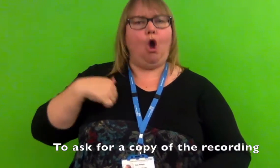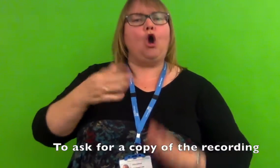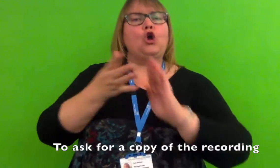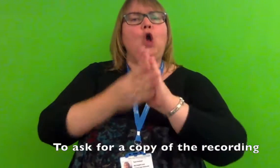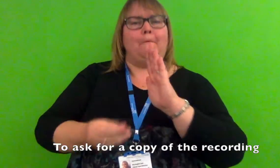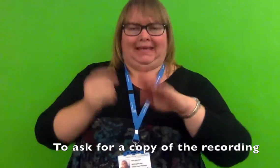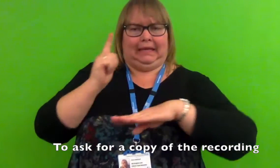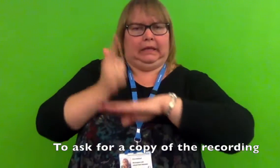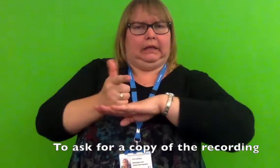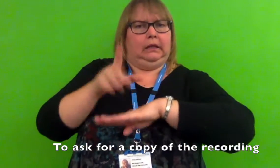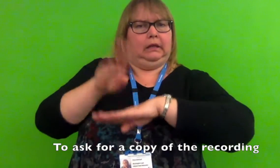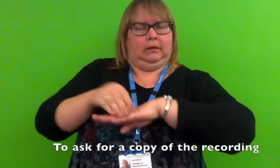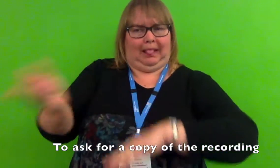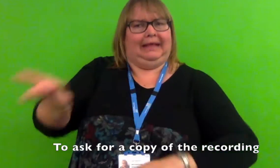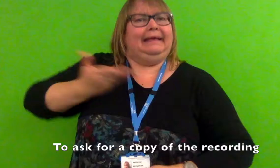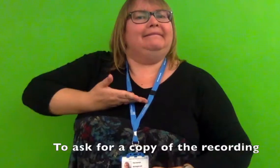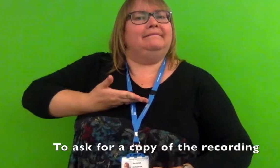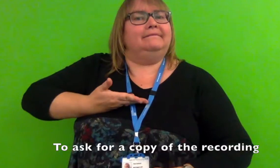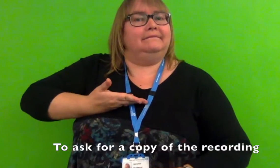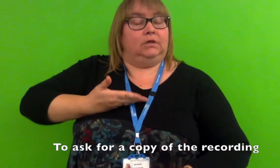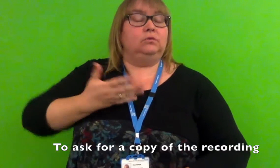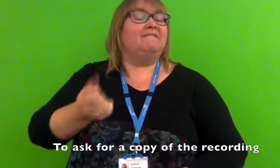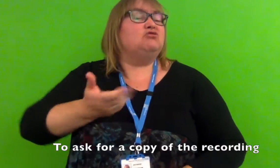for a copy of the recording.